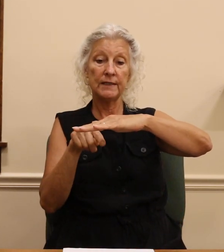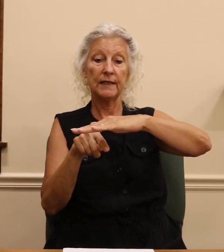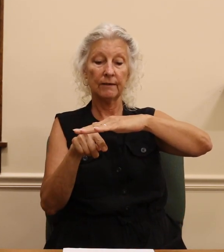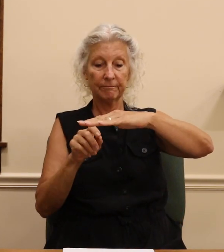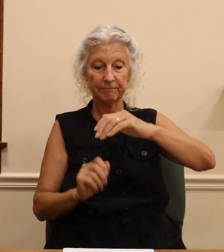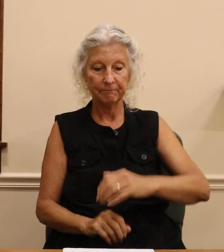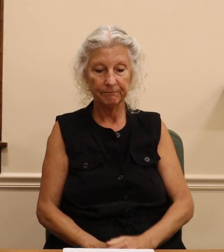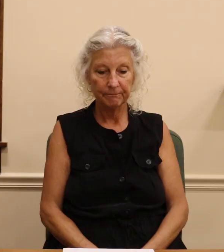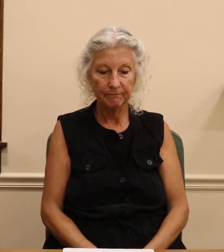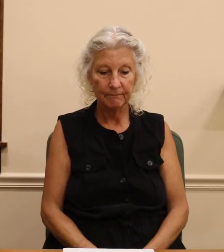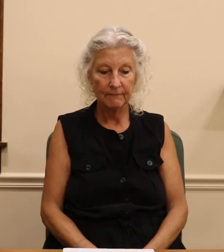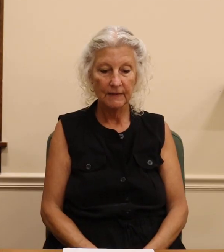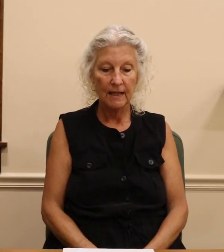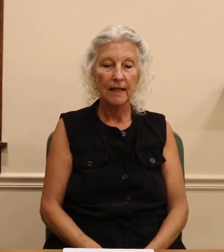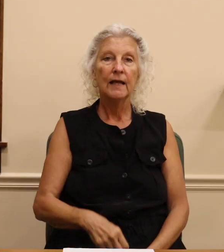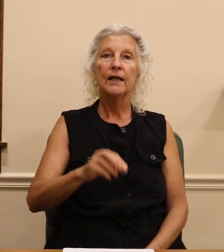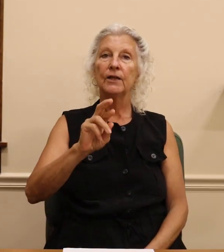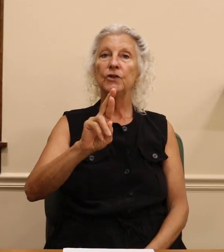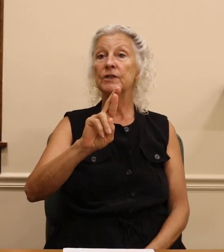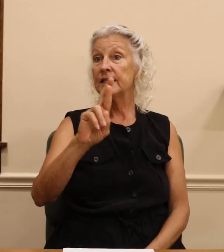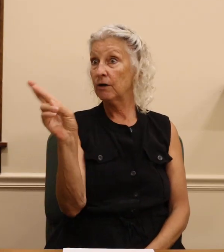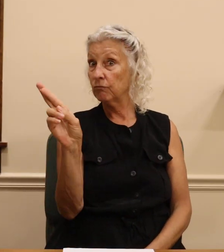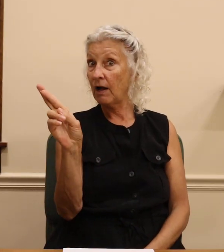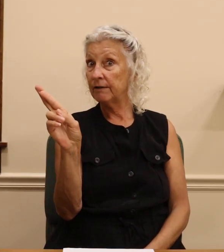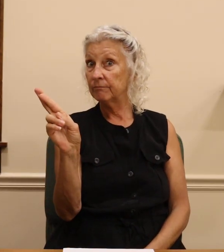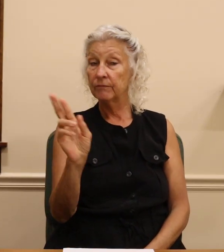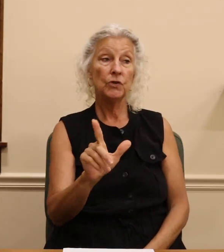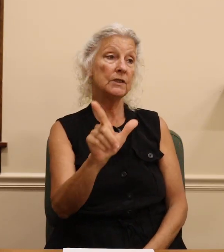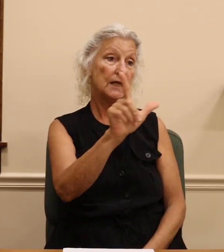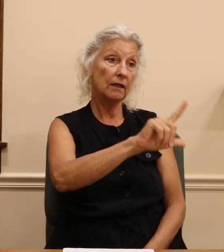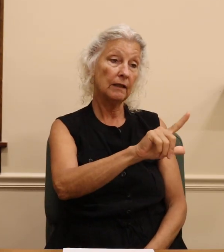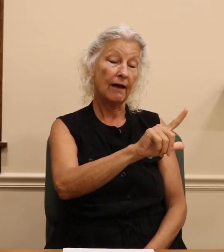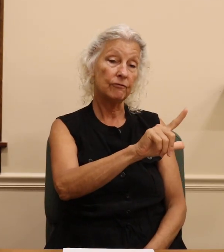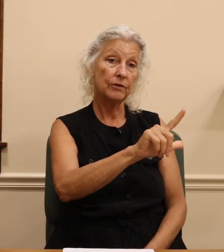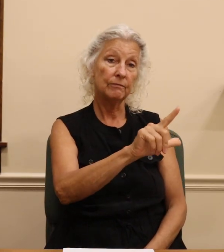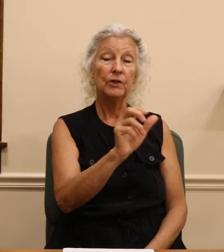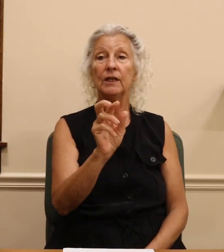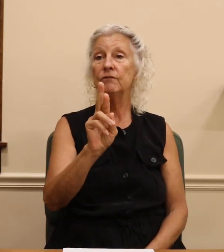pointing. You can take a right, you can take a left. You can even do